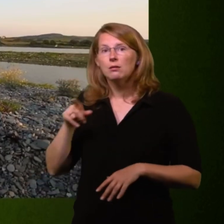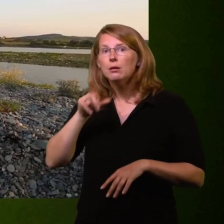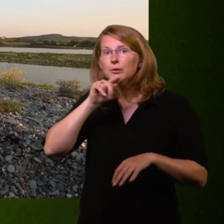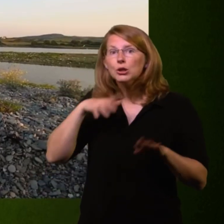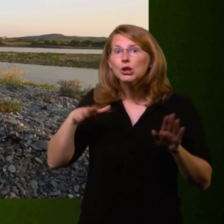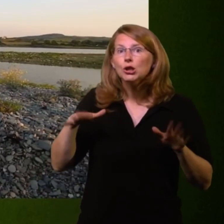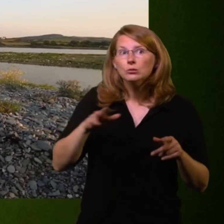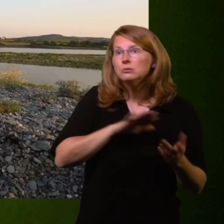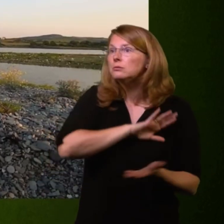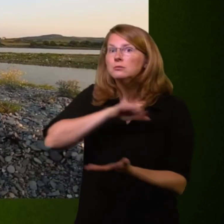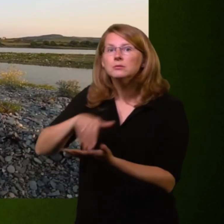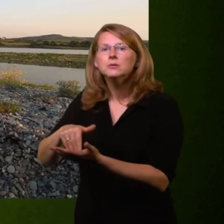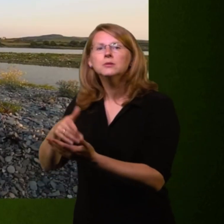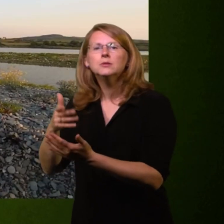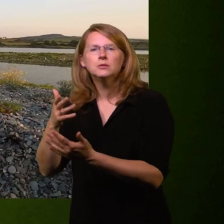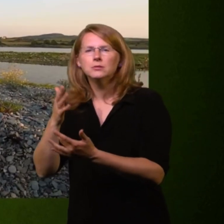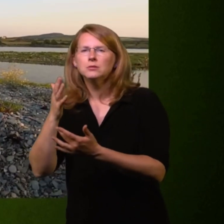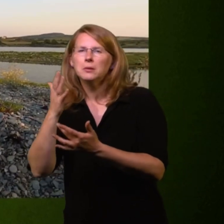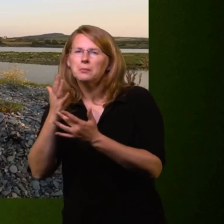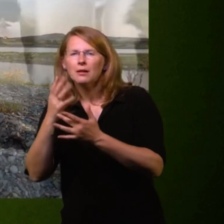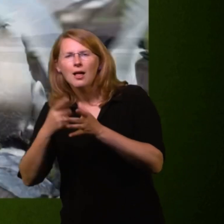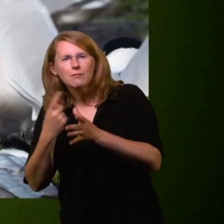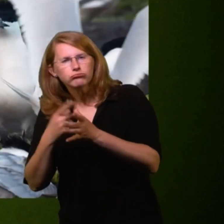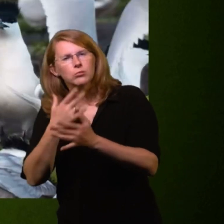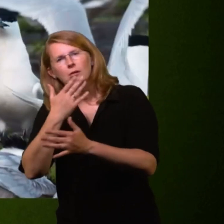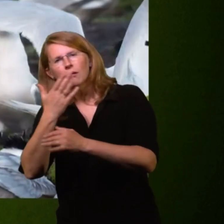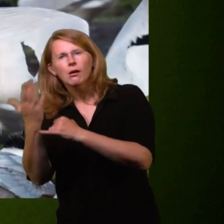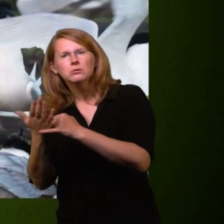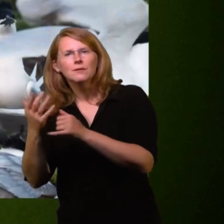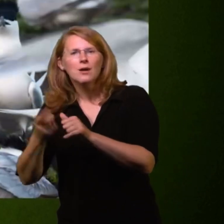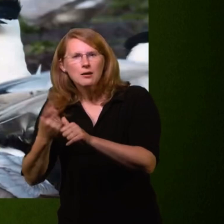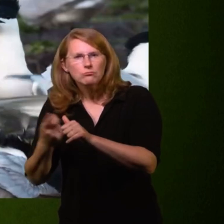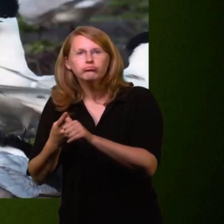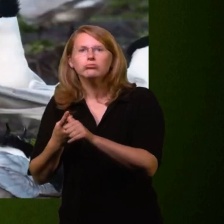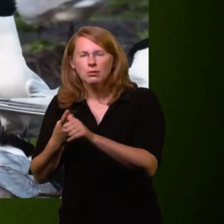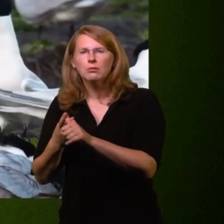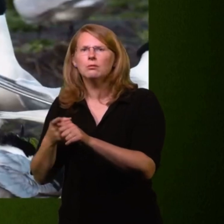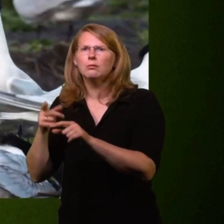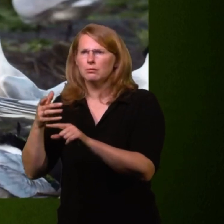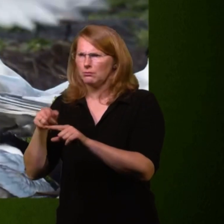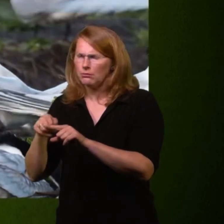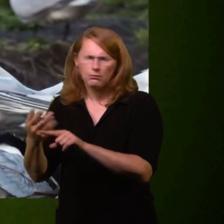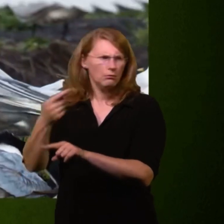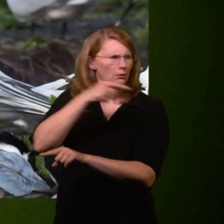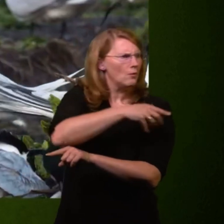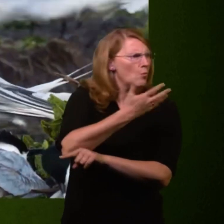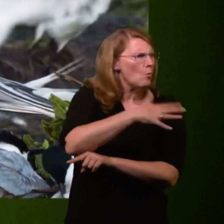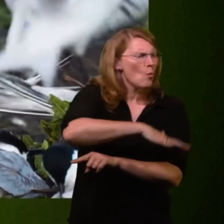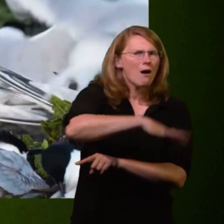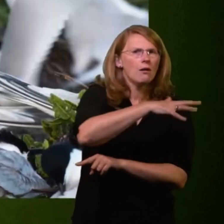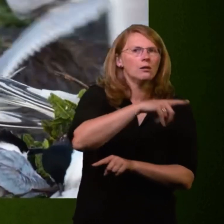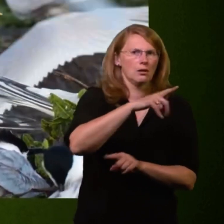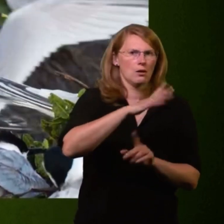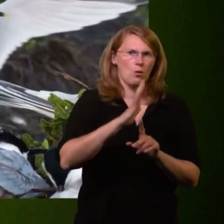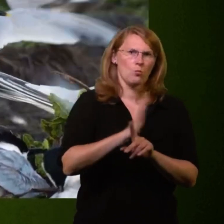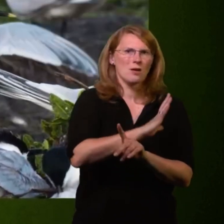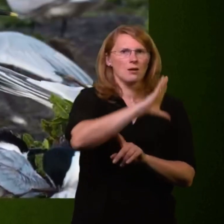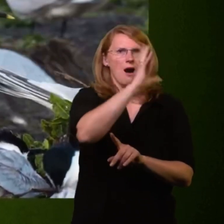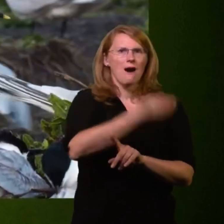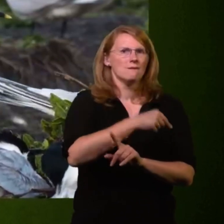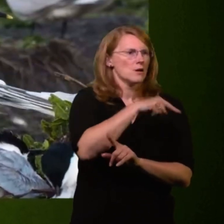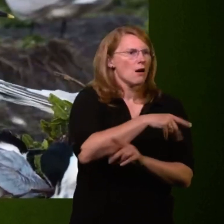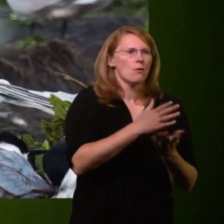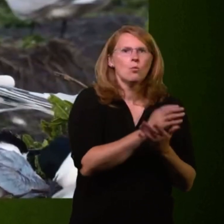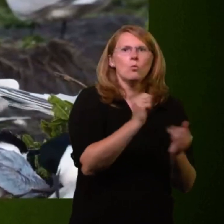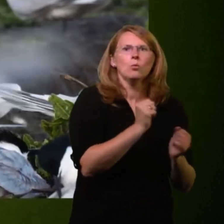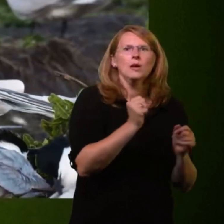They'll arrive here from their wintering grounds in West Africa. And once they get here, the important task is to begin pair bonding. Now,